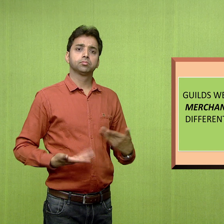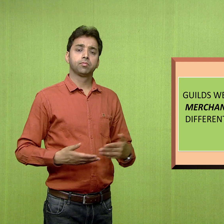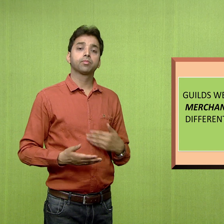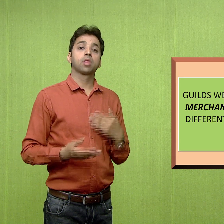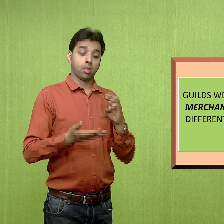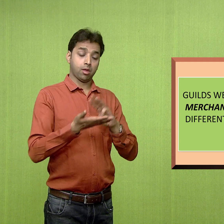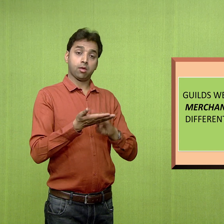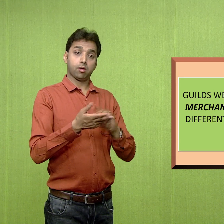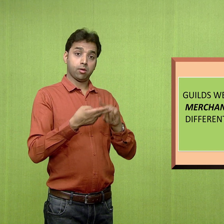merchant